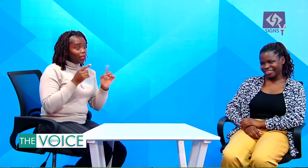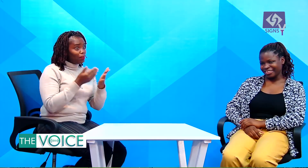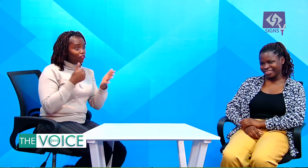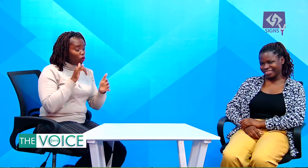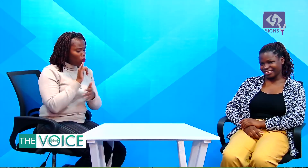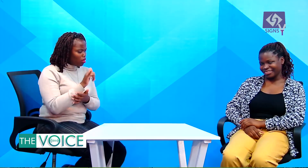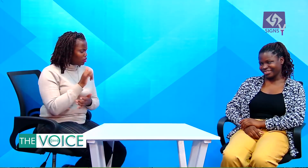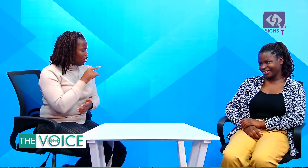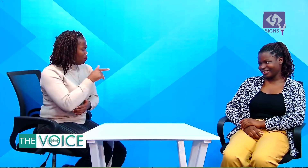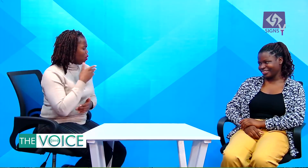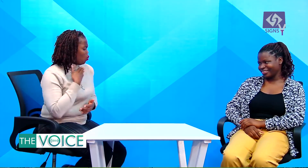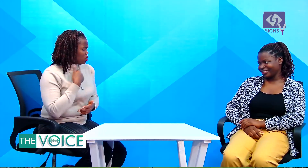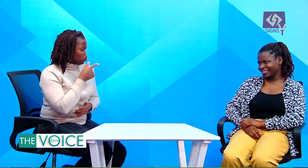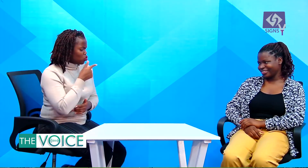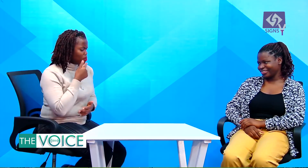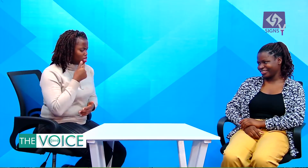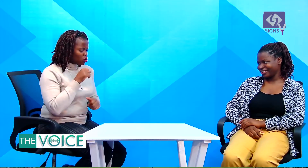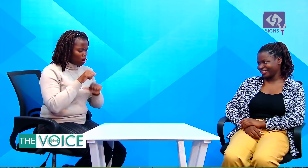Belinda. But before that,